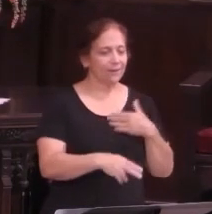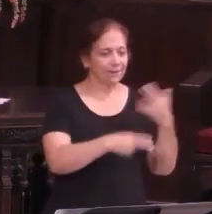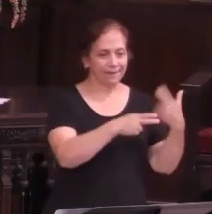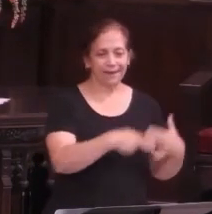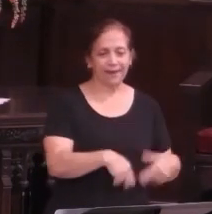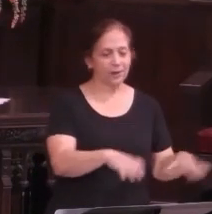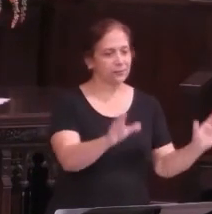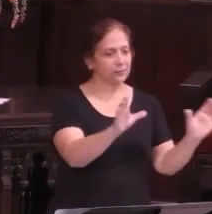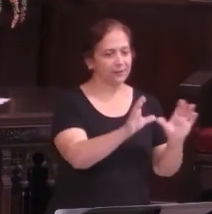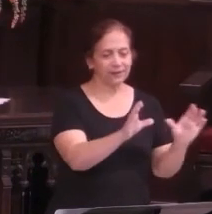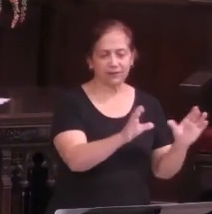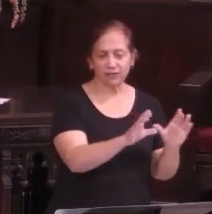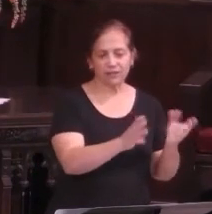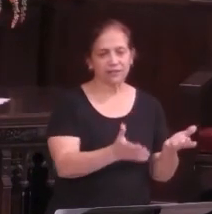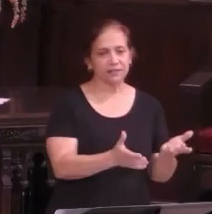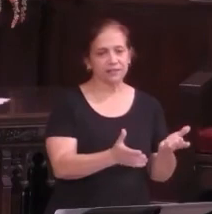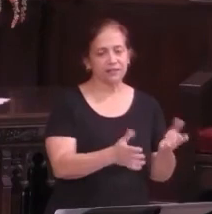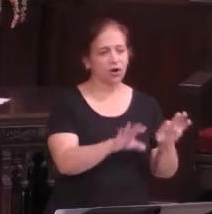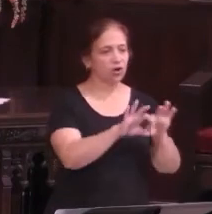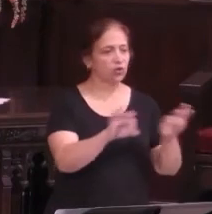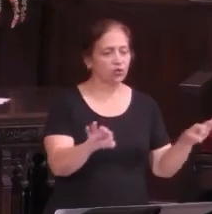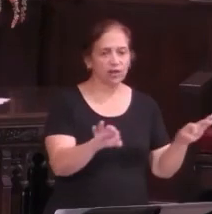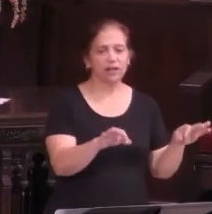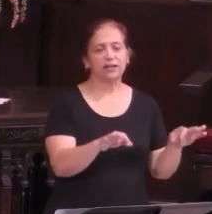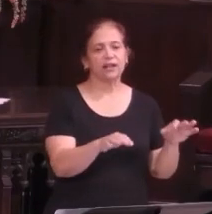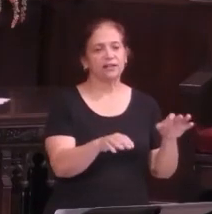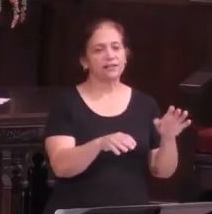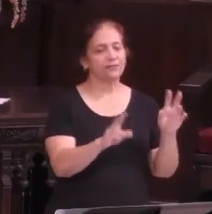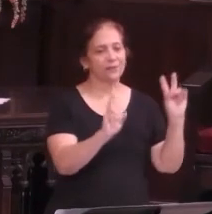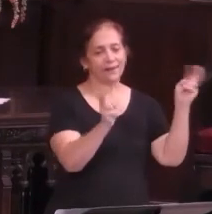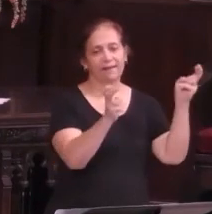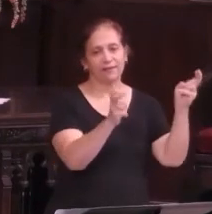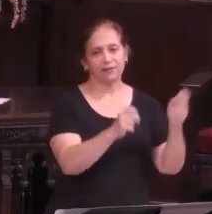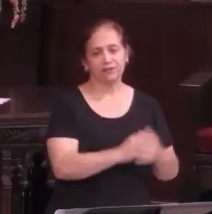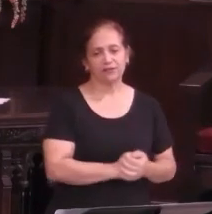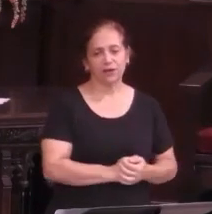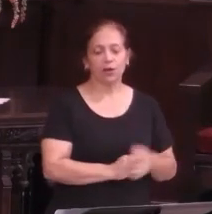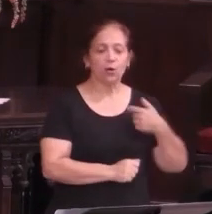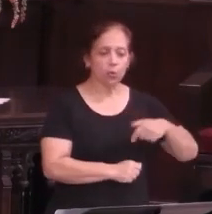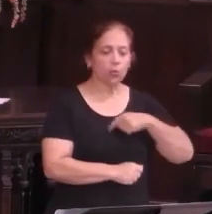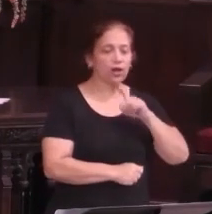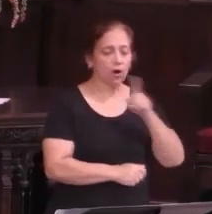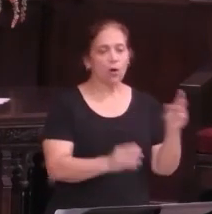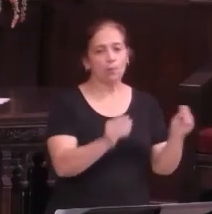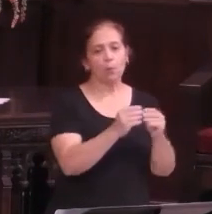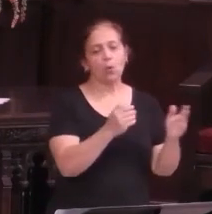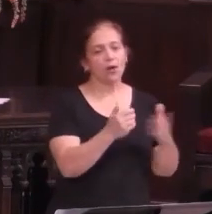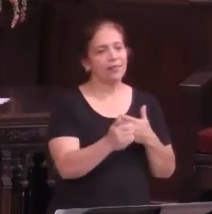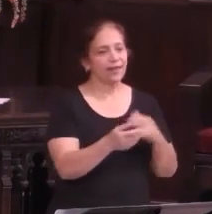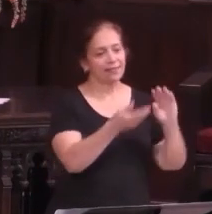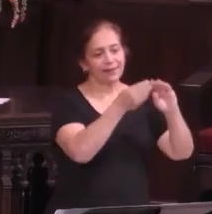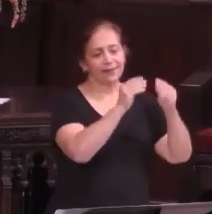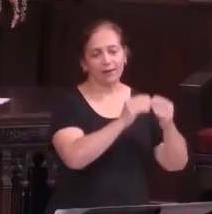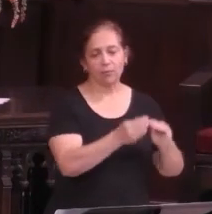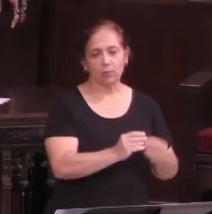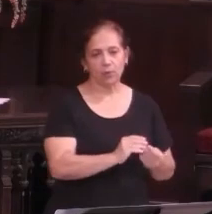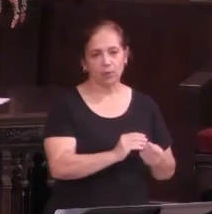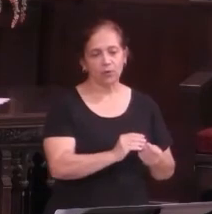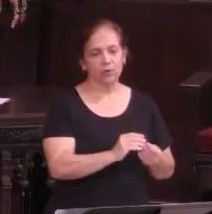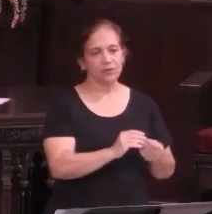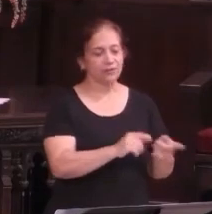our certificates, our degrees, our titles. We are more than the numbers on